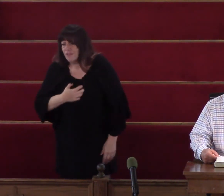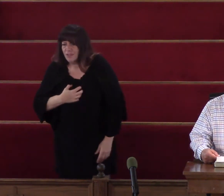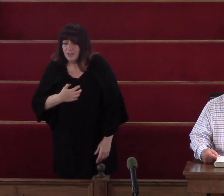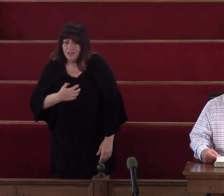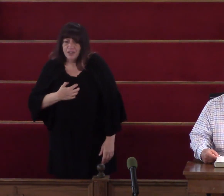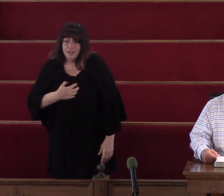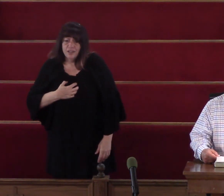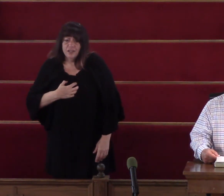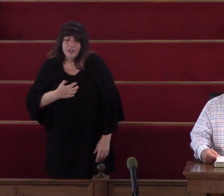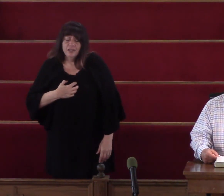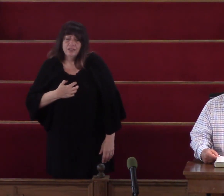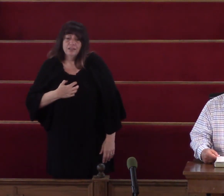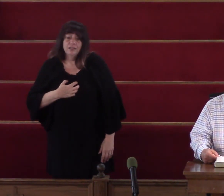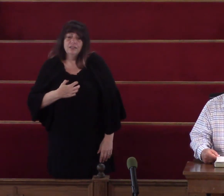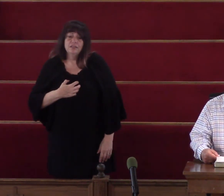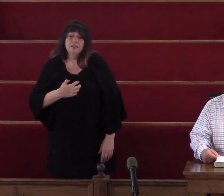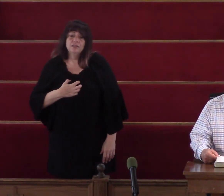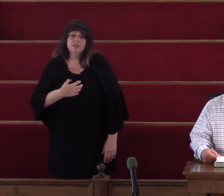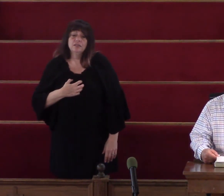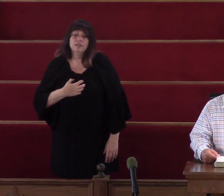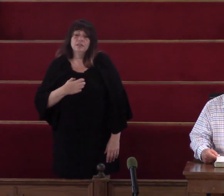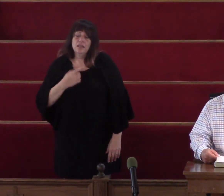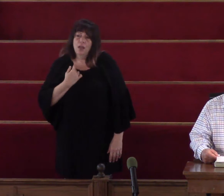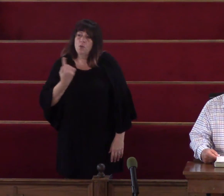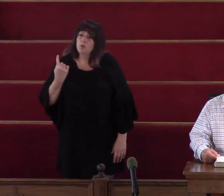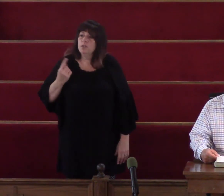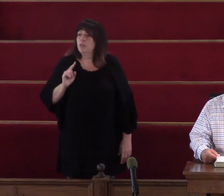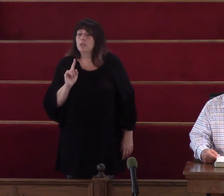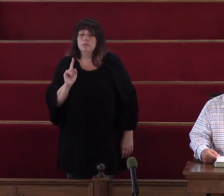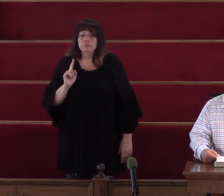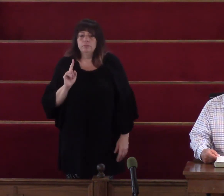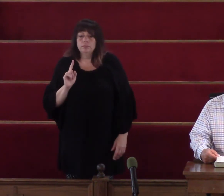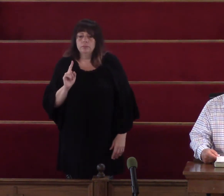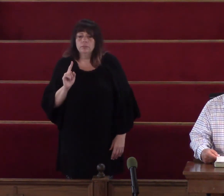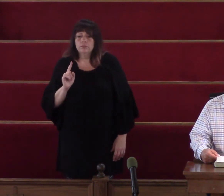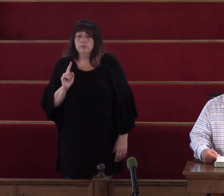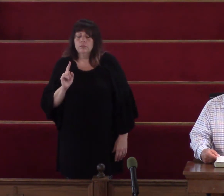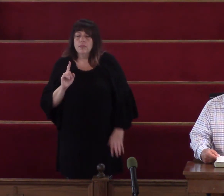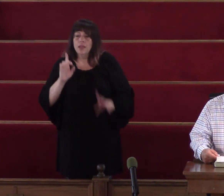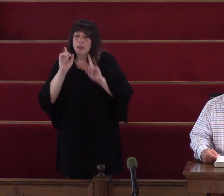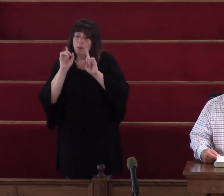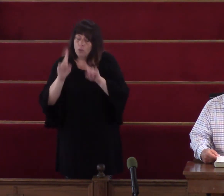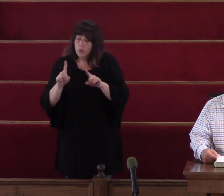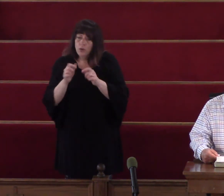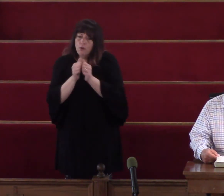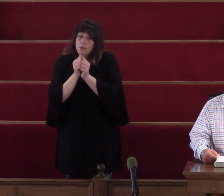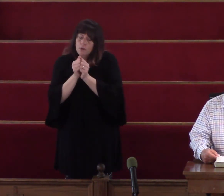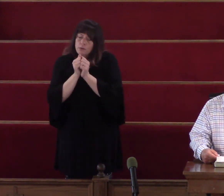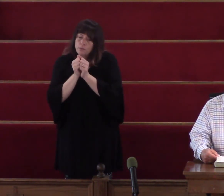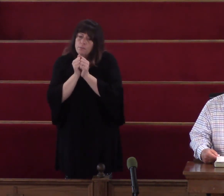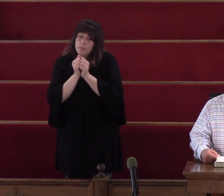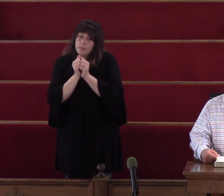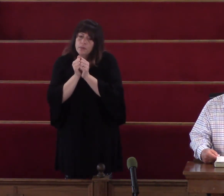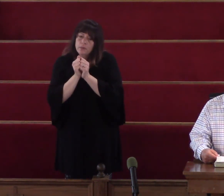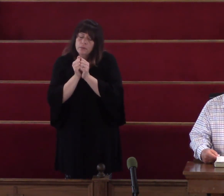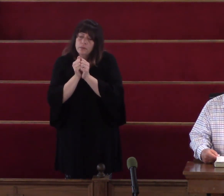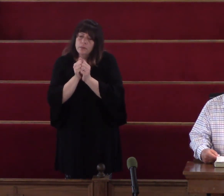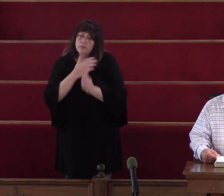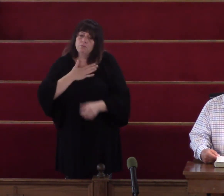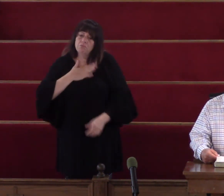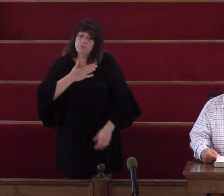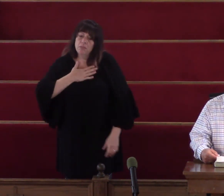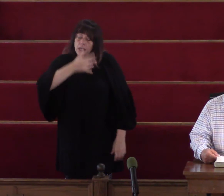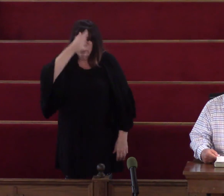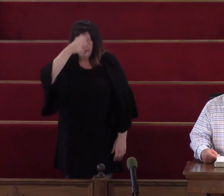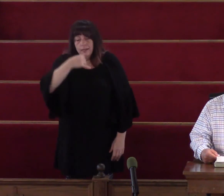I Will Arise And go To my Father And I Will say Unto